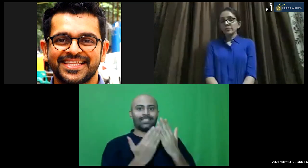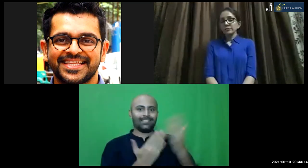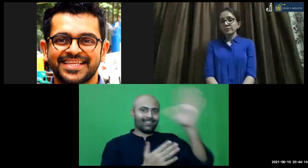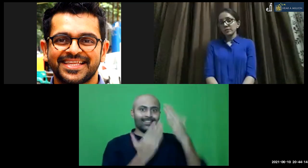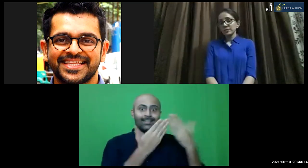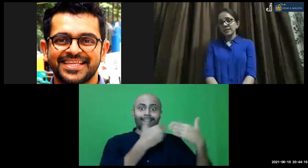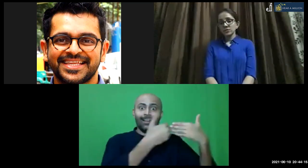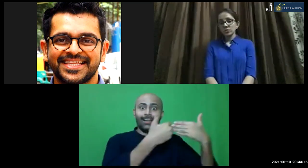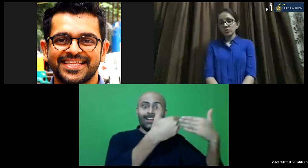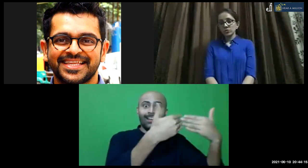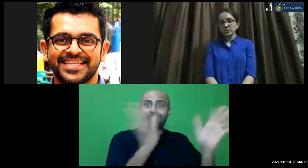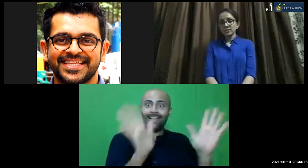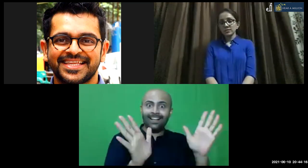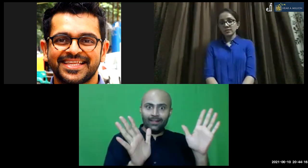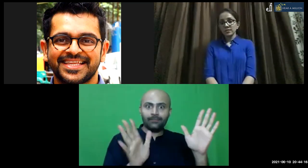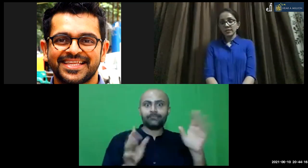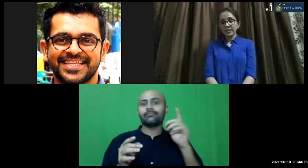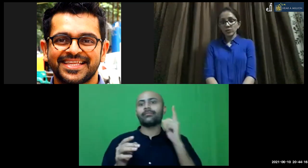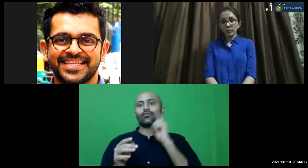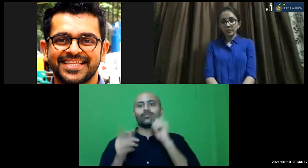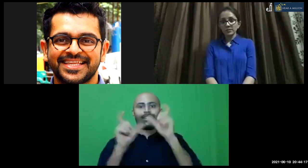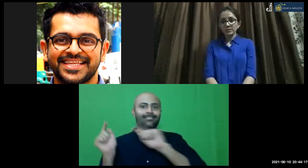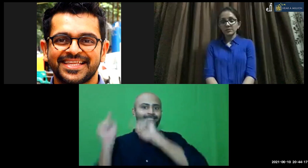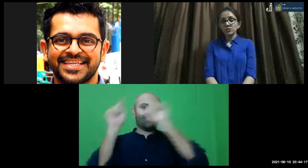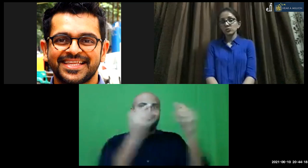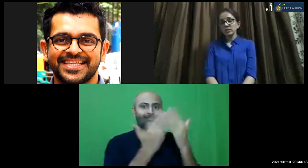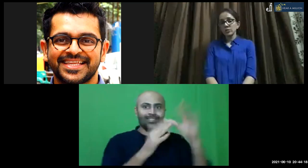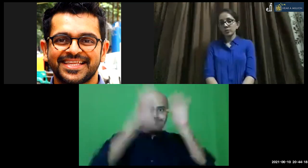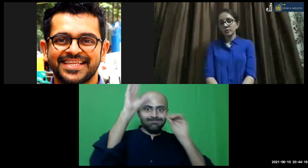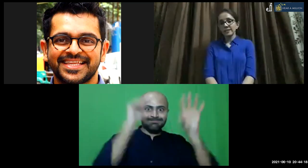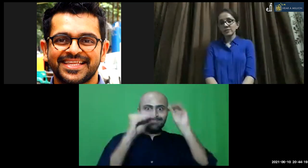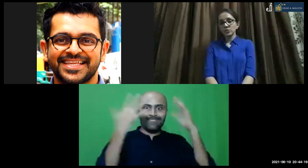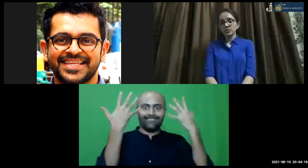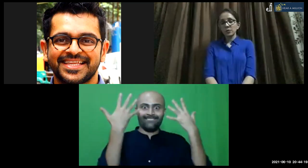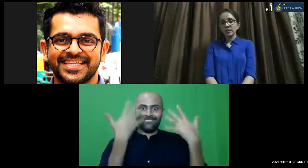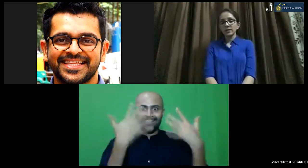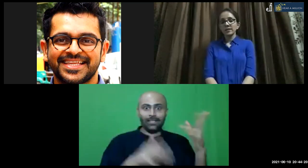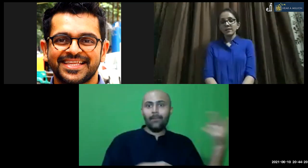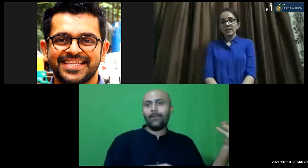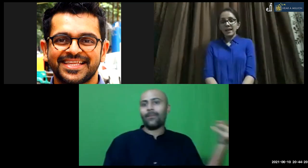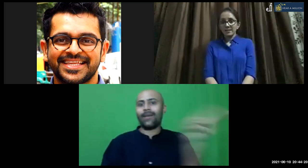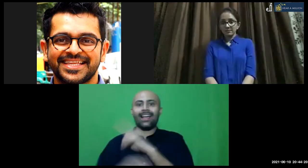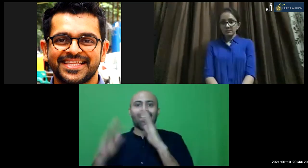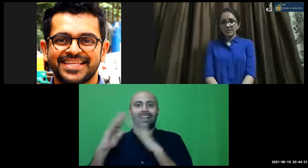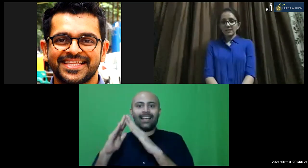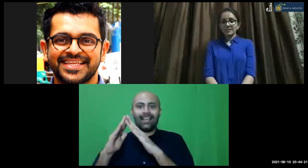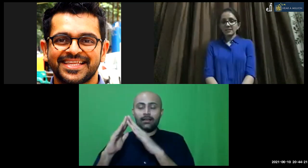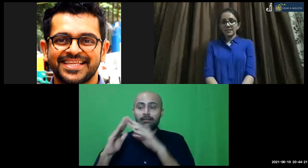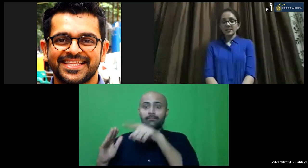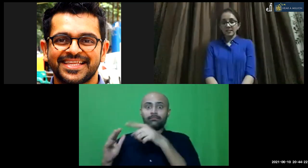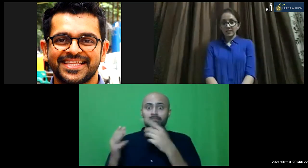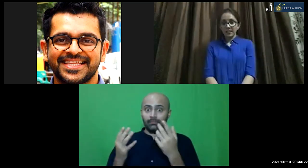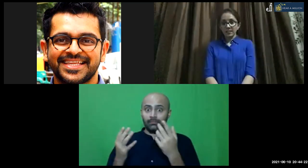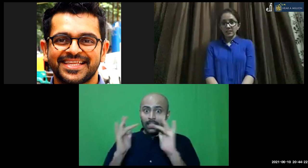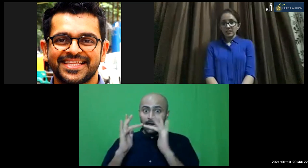So if the deaf schools get opened, if the schools are open and students are going and